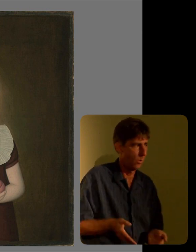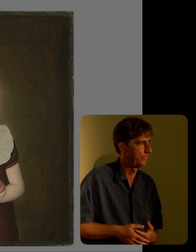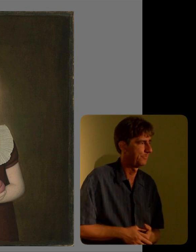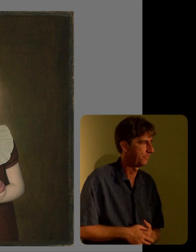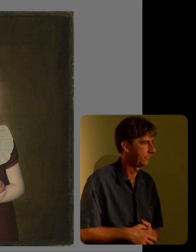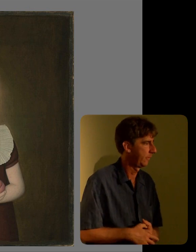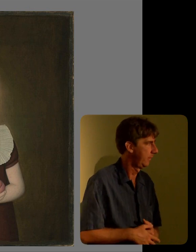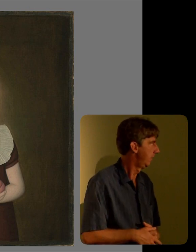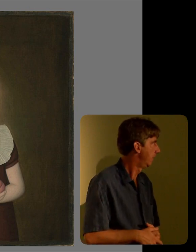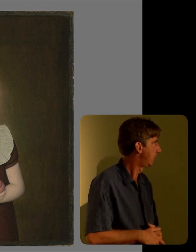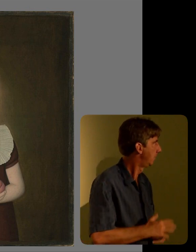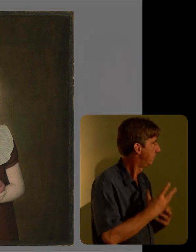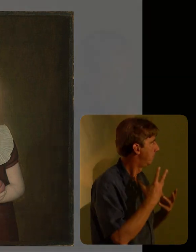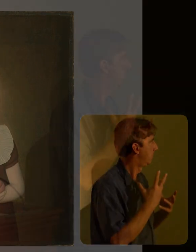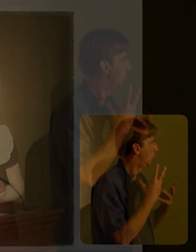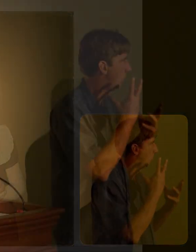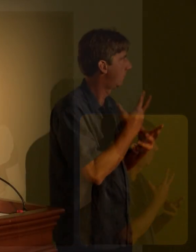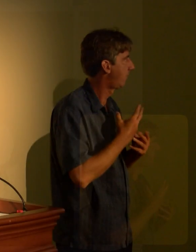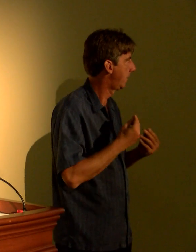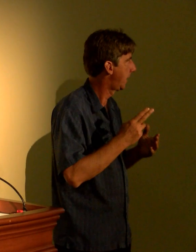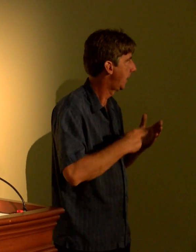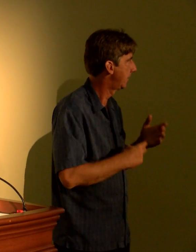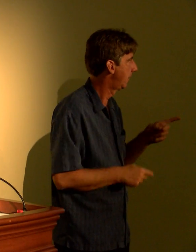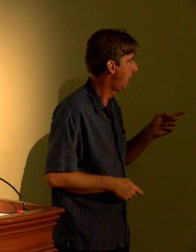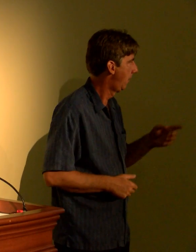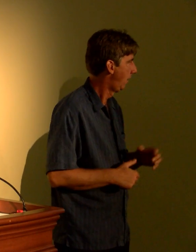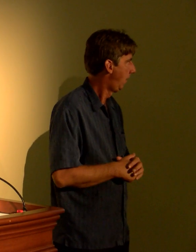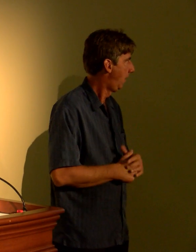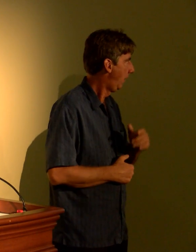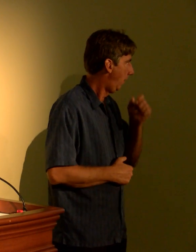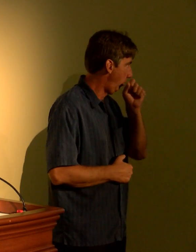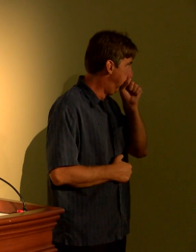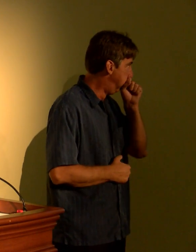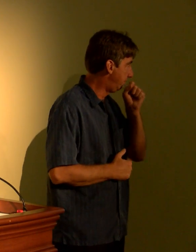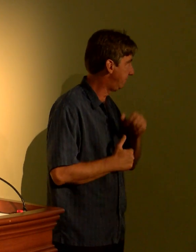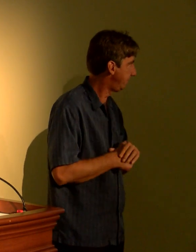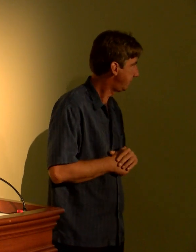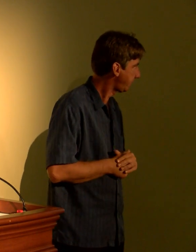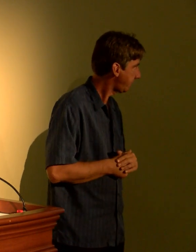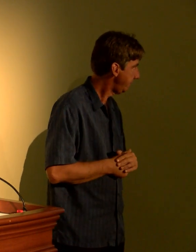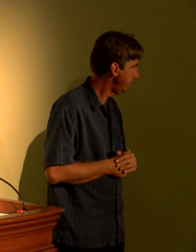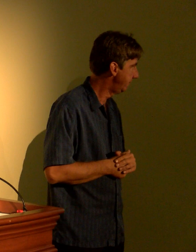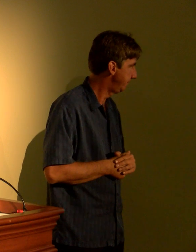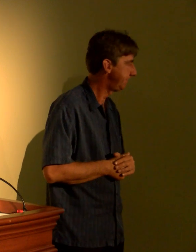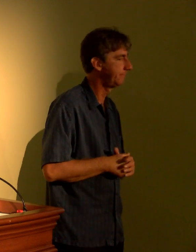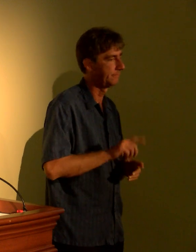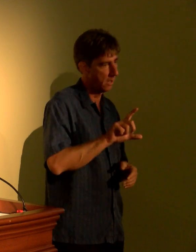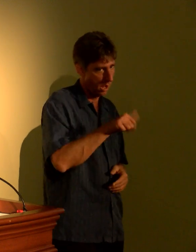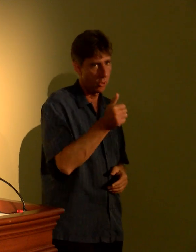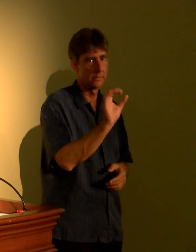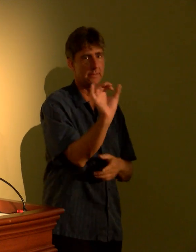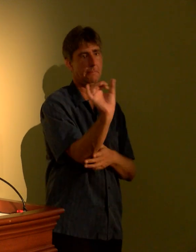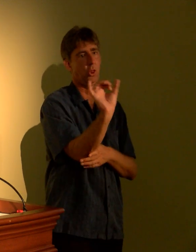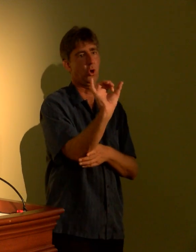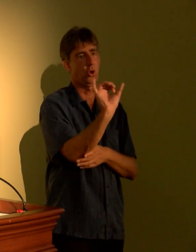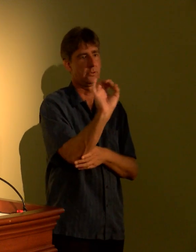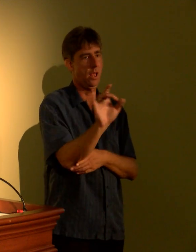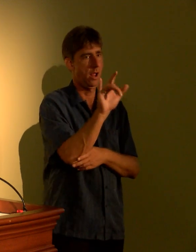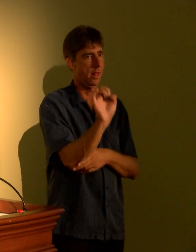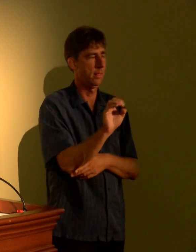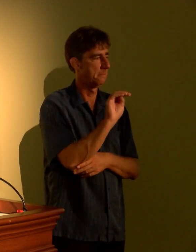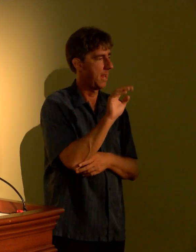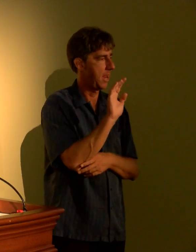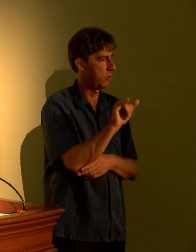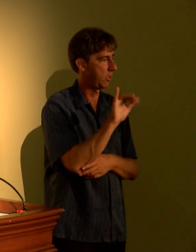but just absolutely beautifully painted. And then another portrait of a child, very, very similar to Mary Coffin, in a